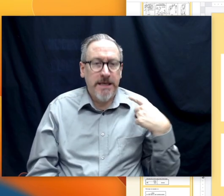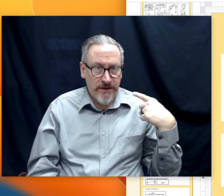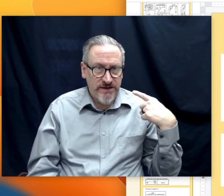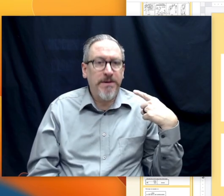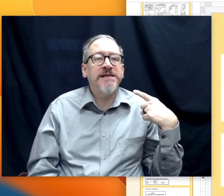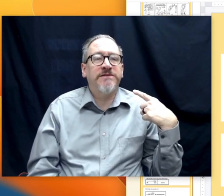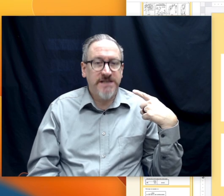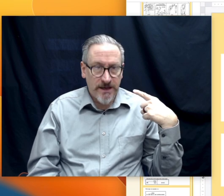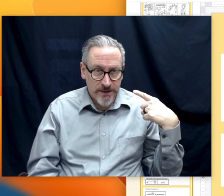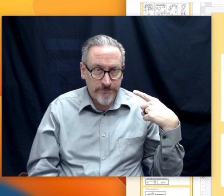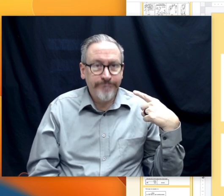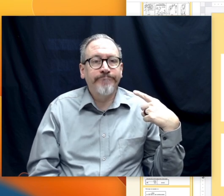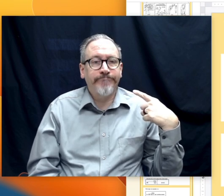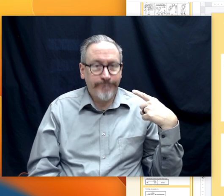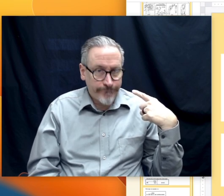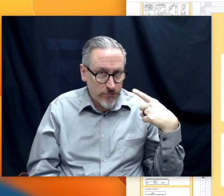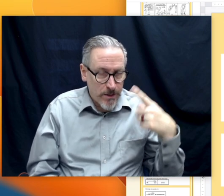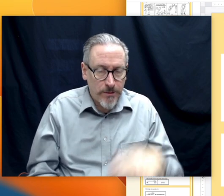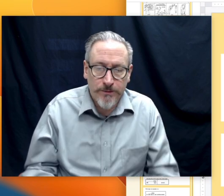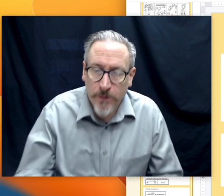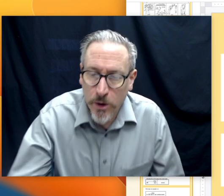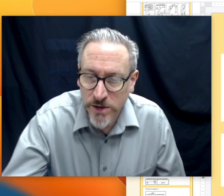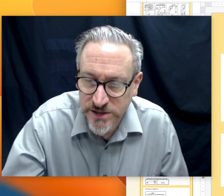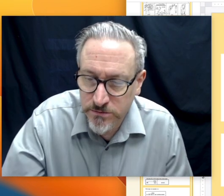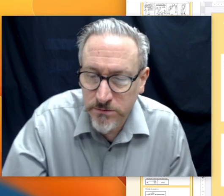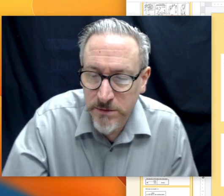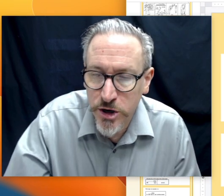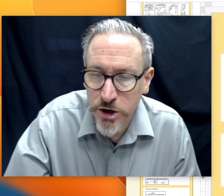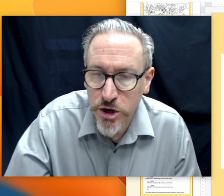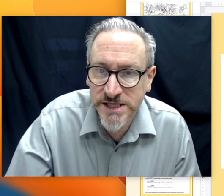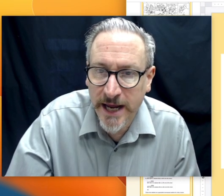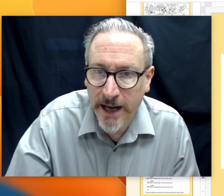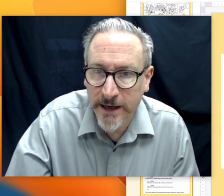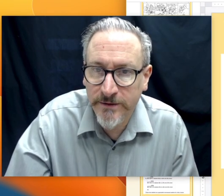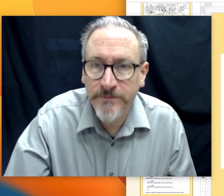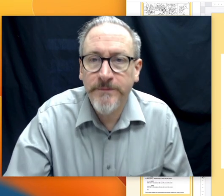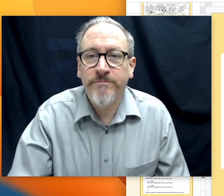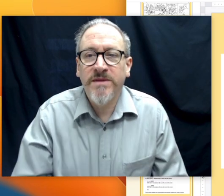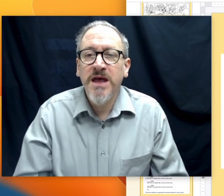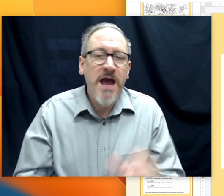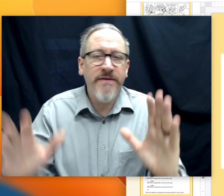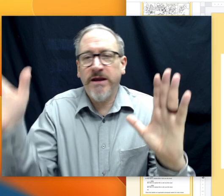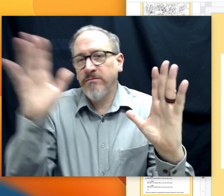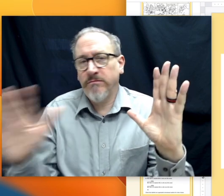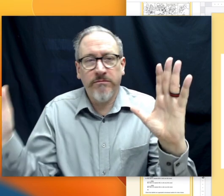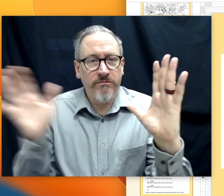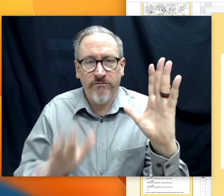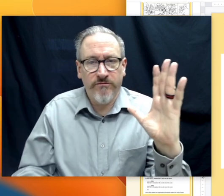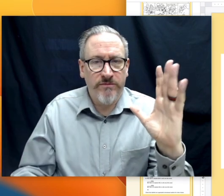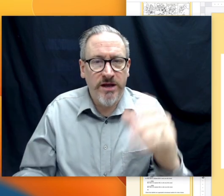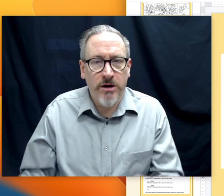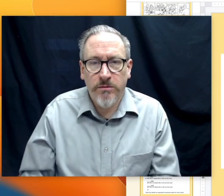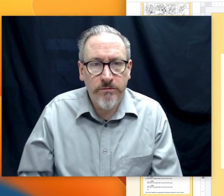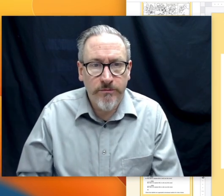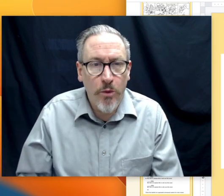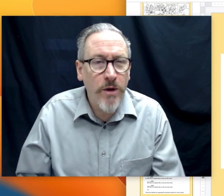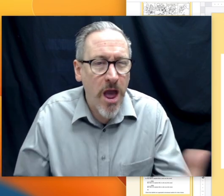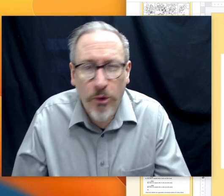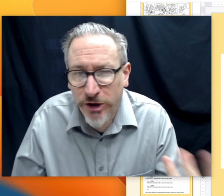And if it's a positive statement, remember, always nods the head. And then, you